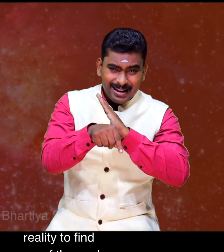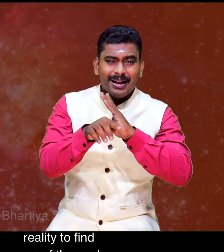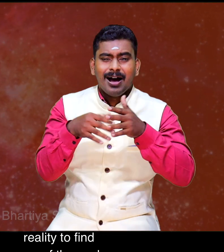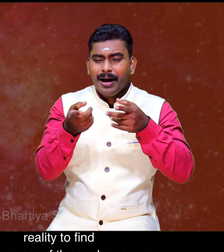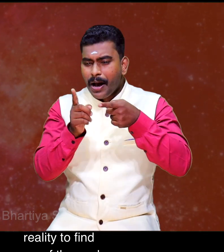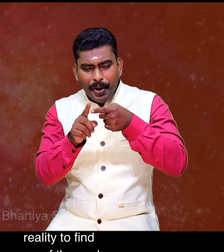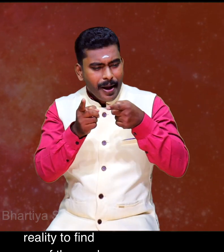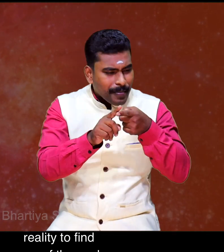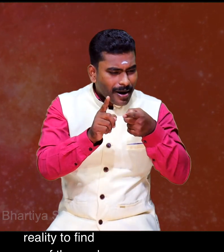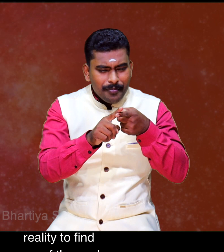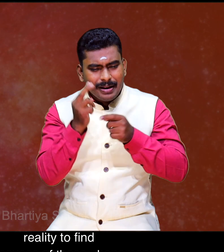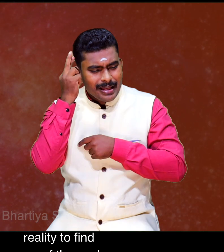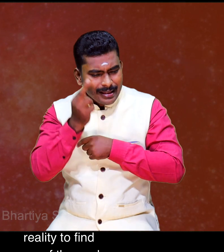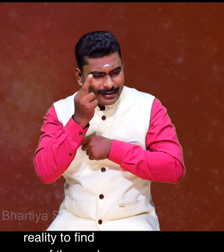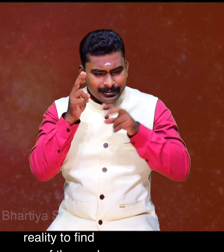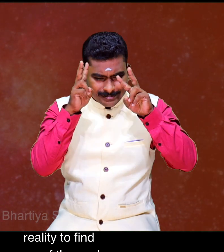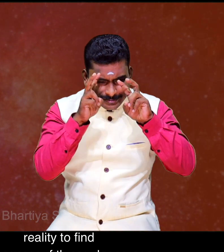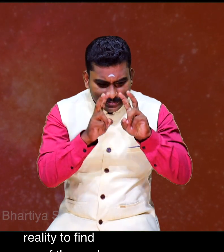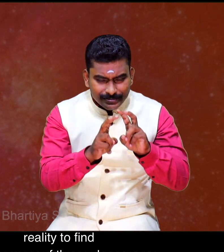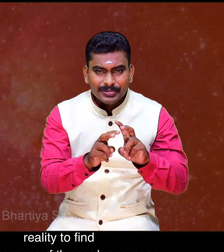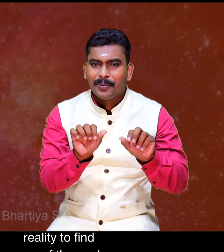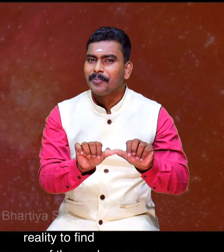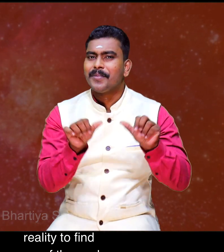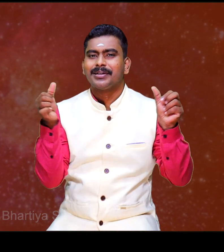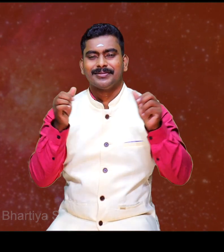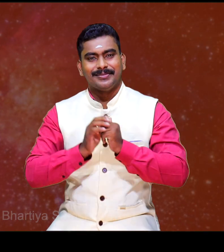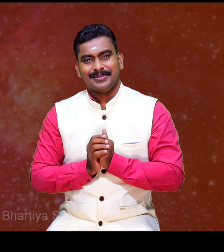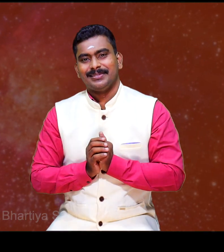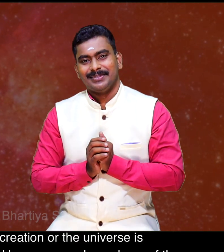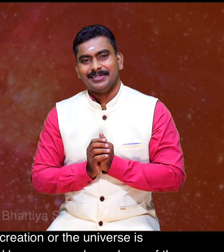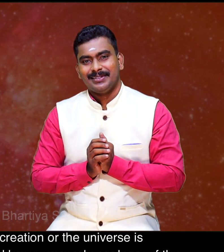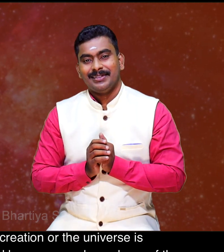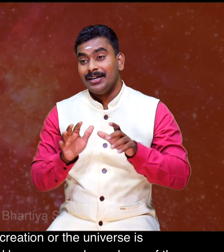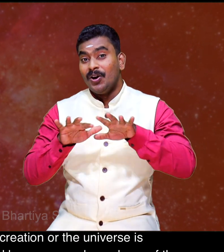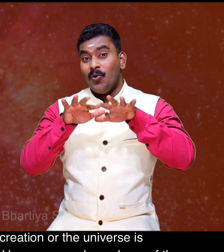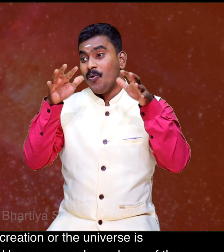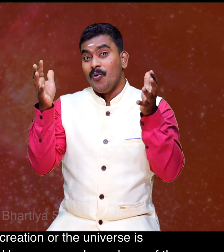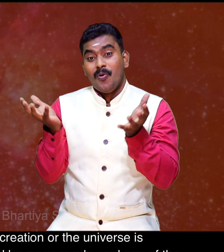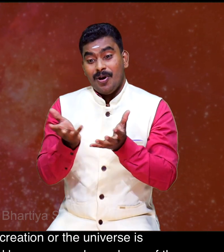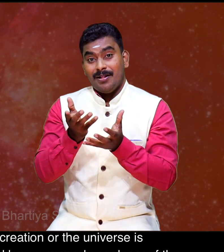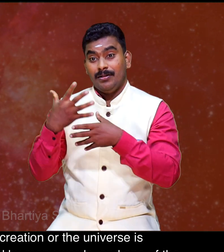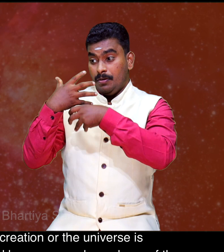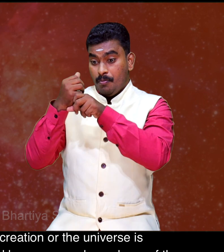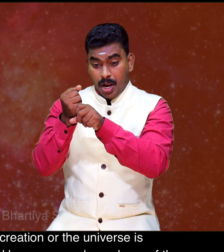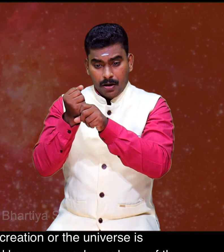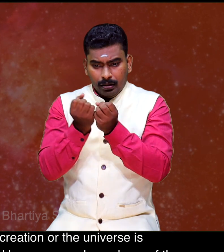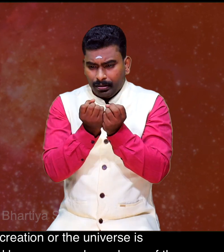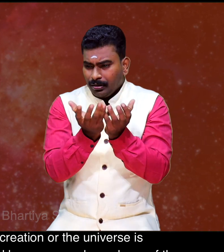to find the hidden causes of those phenomena. The creation or the universe is